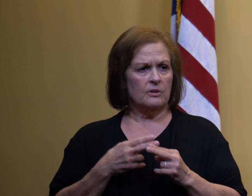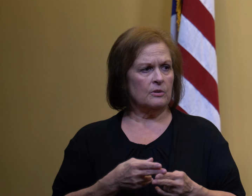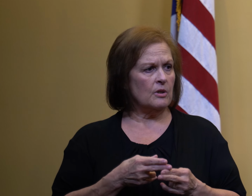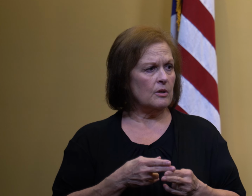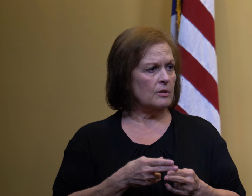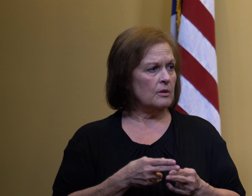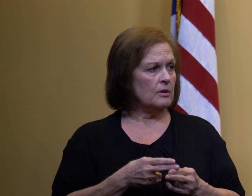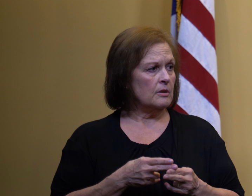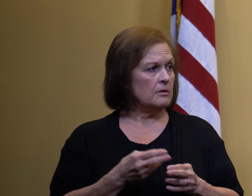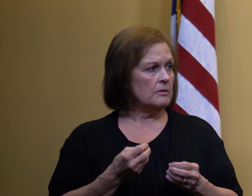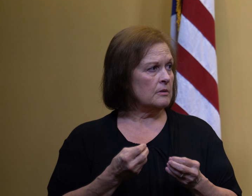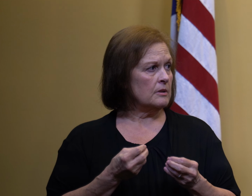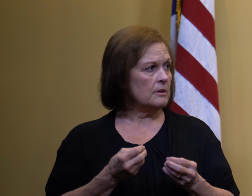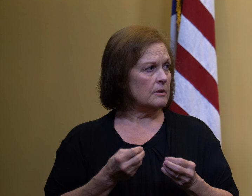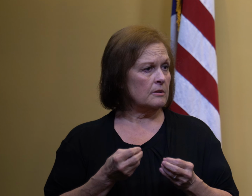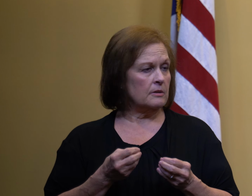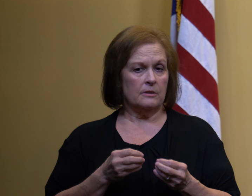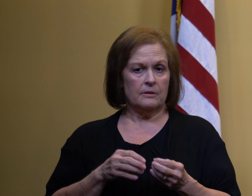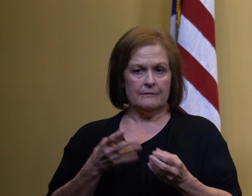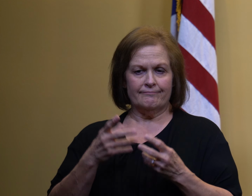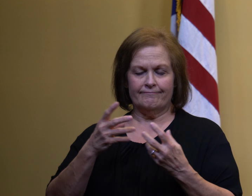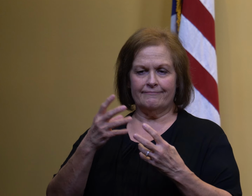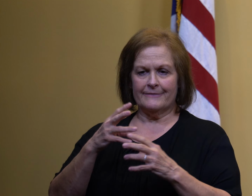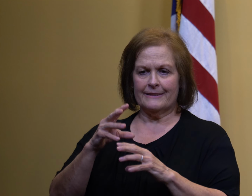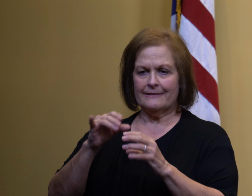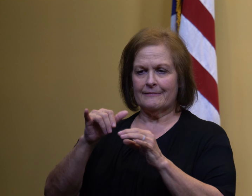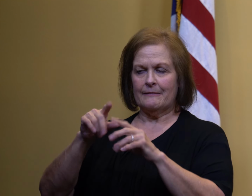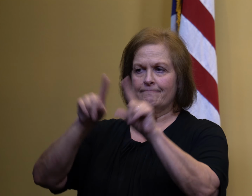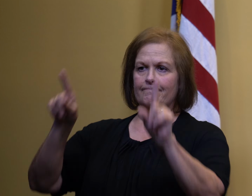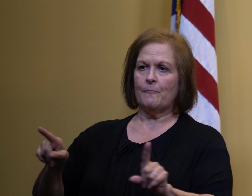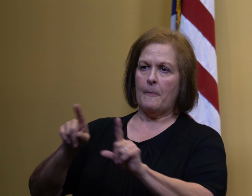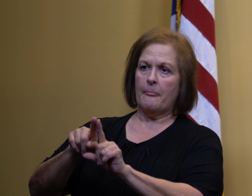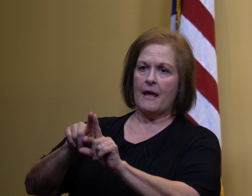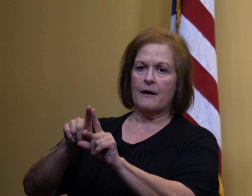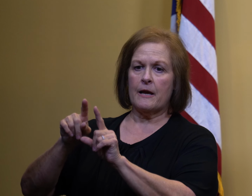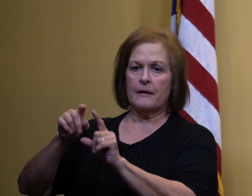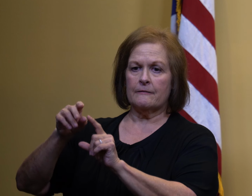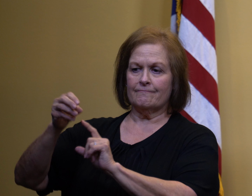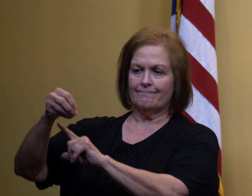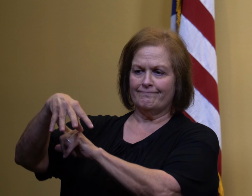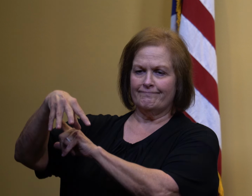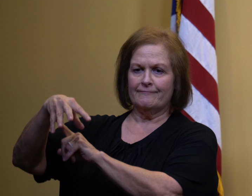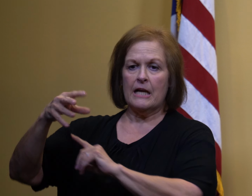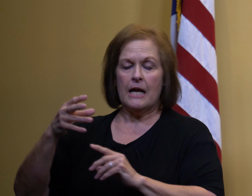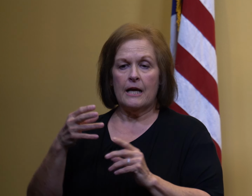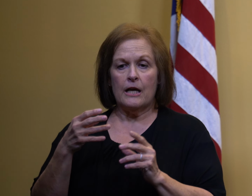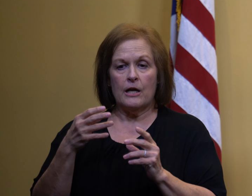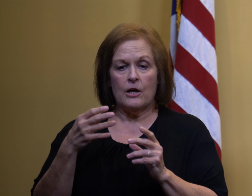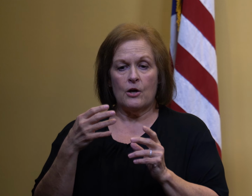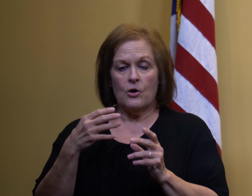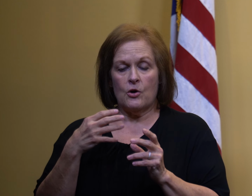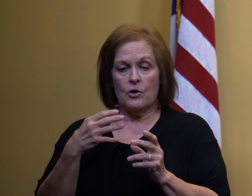call those? These little, the conduits, that's it, conduits. So the tampering with the conduits, and for us to